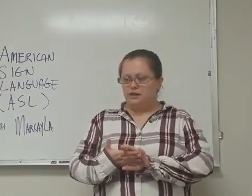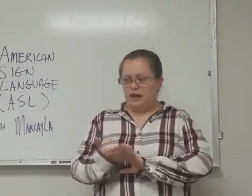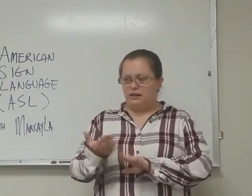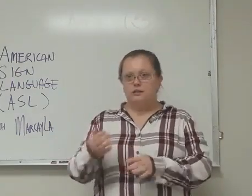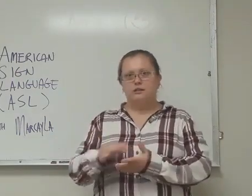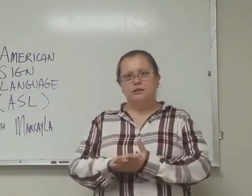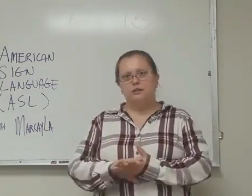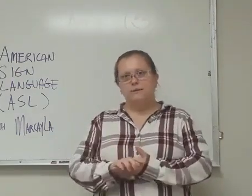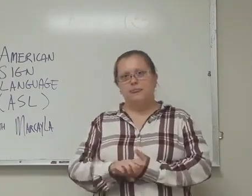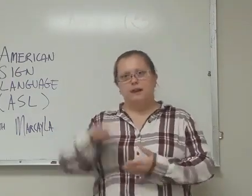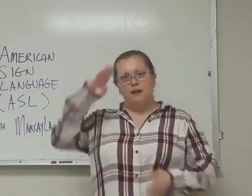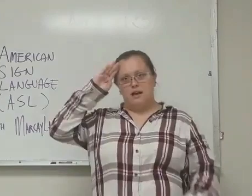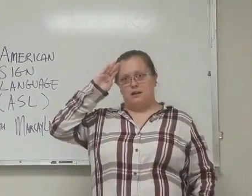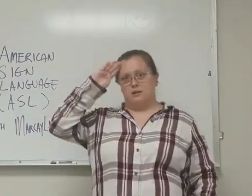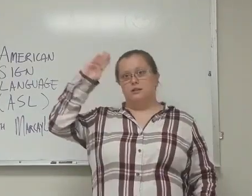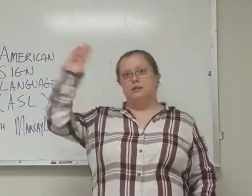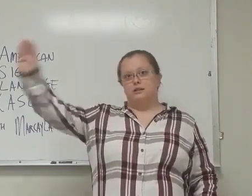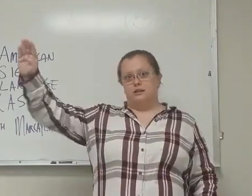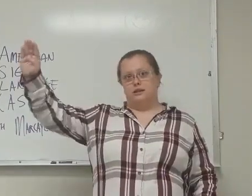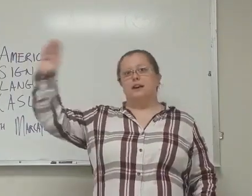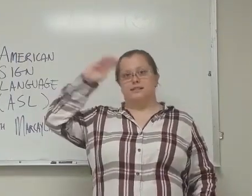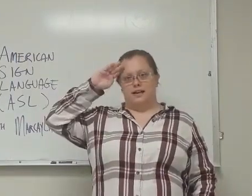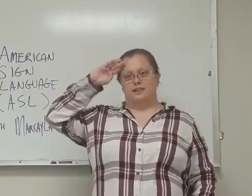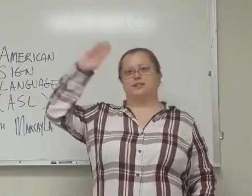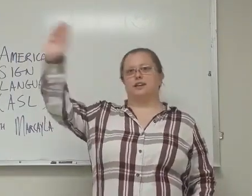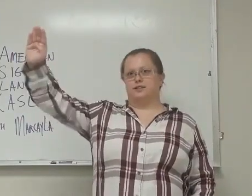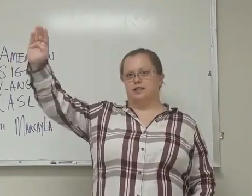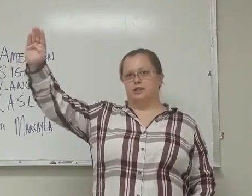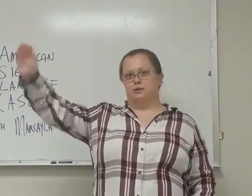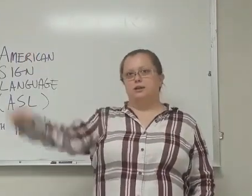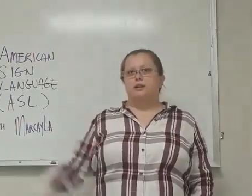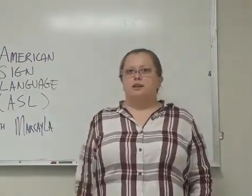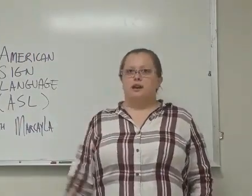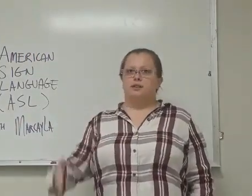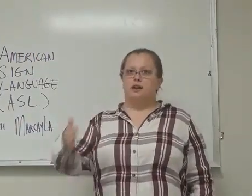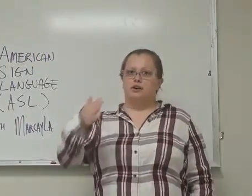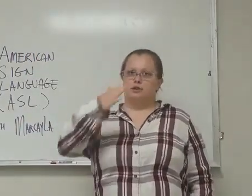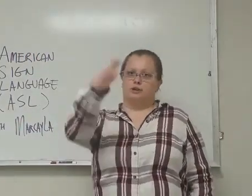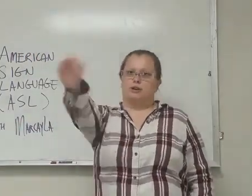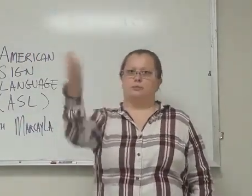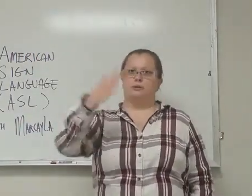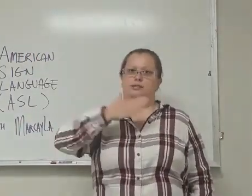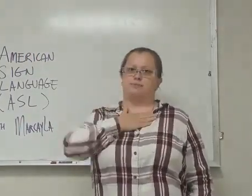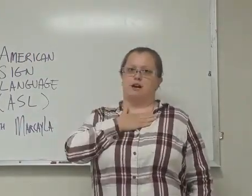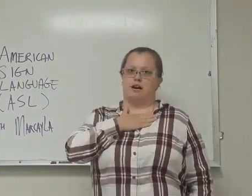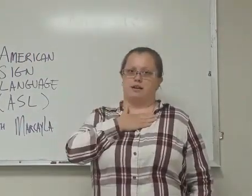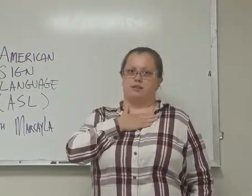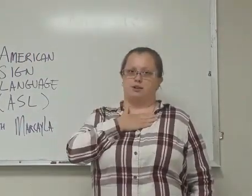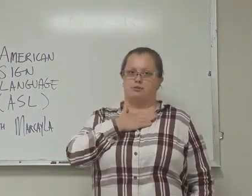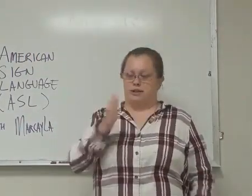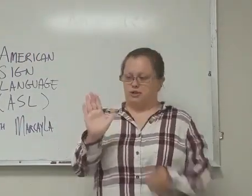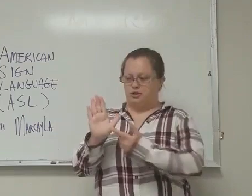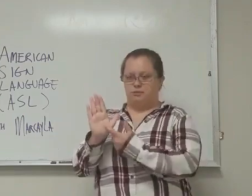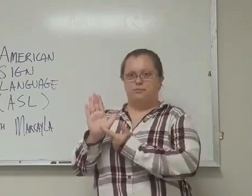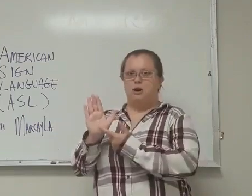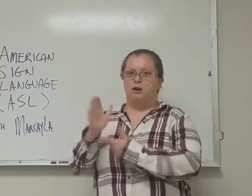So it's hello, like you're saluting, like yeah, exactly. Hello. It's like a salute. Okay. And then you it's my, so make sure palm